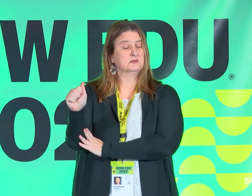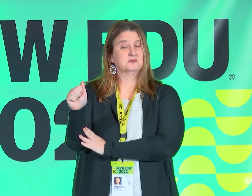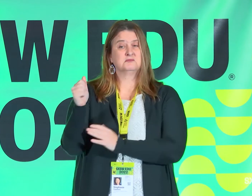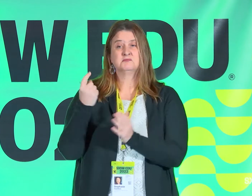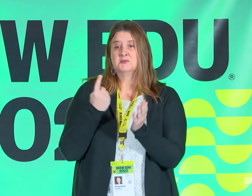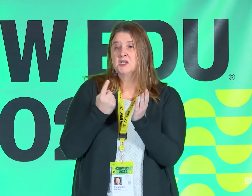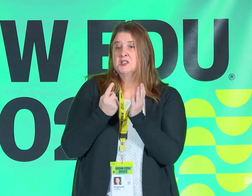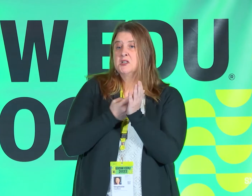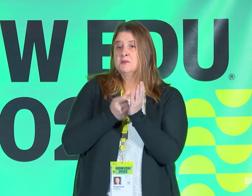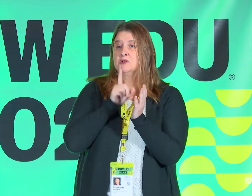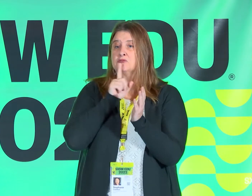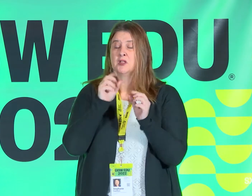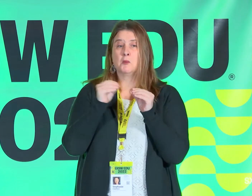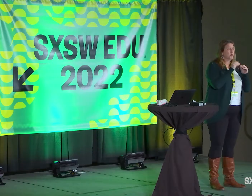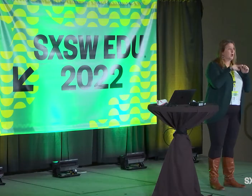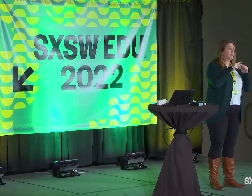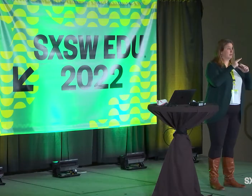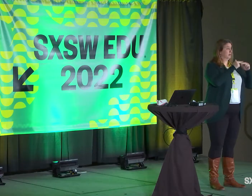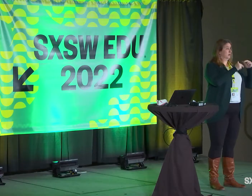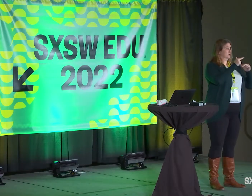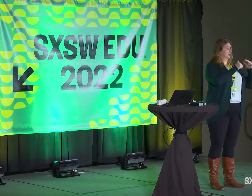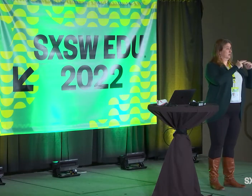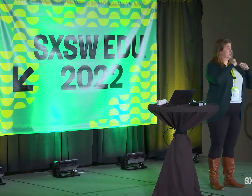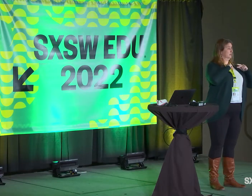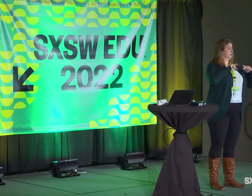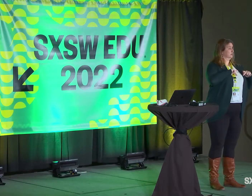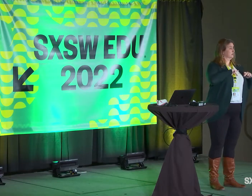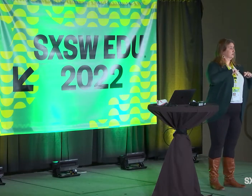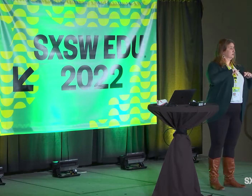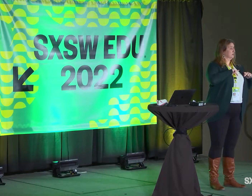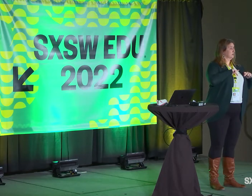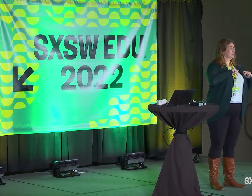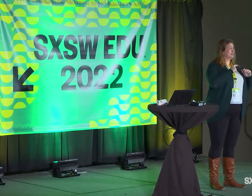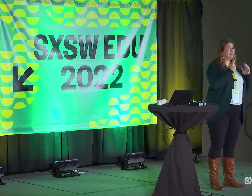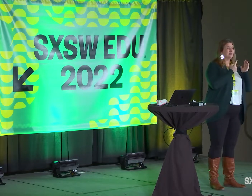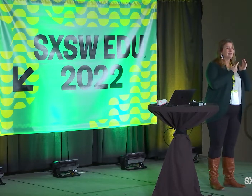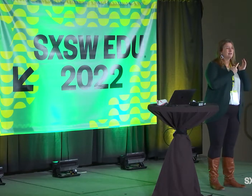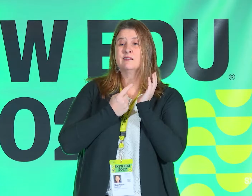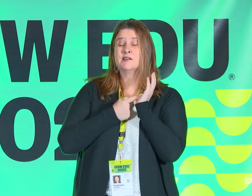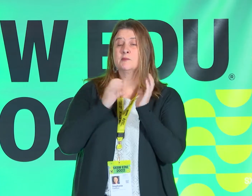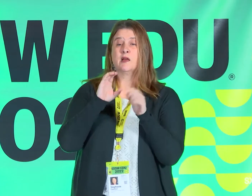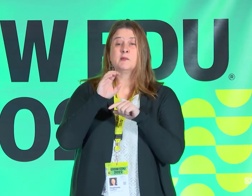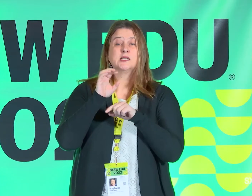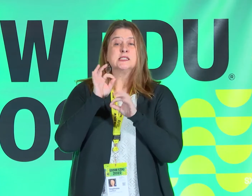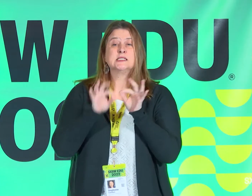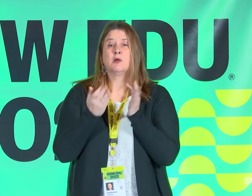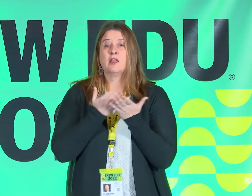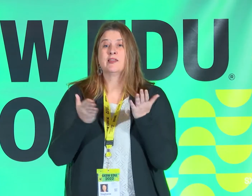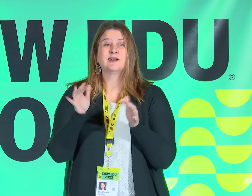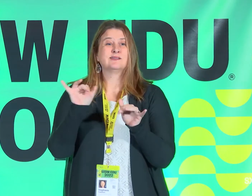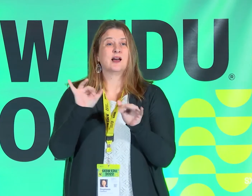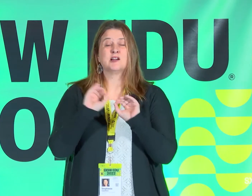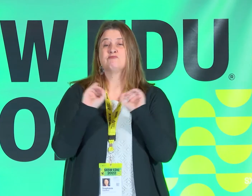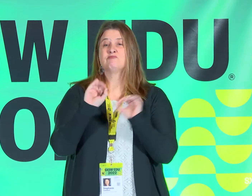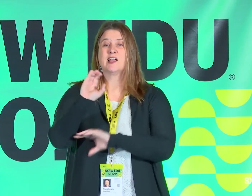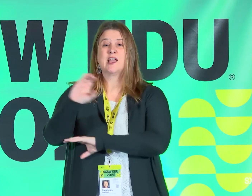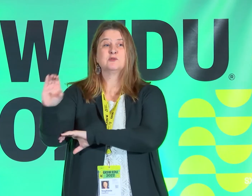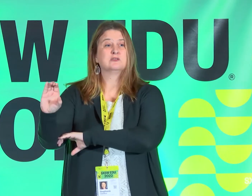disabilities. Oftentimes it's more about the building, the physical space itself. And even sometimes it's a simple thing, just like